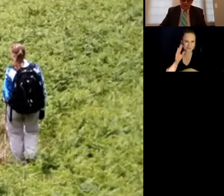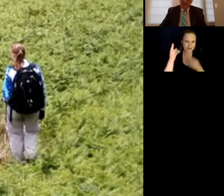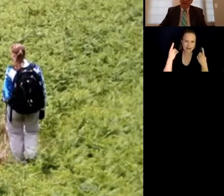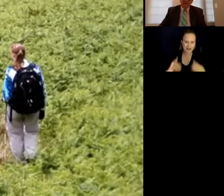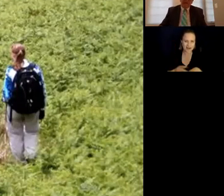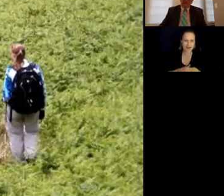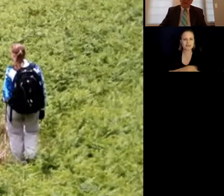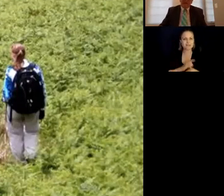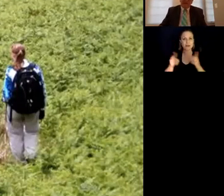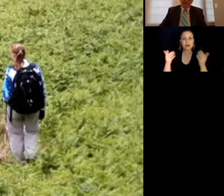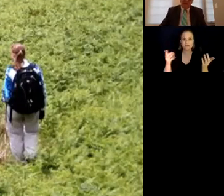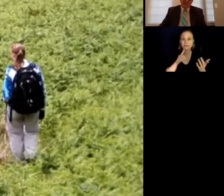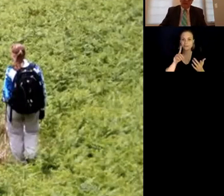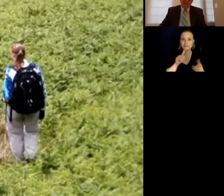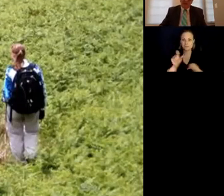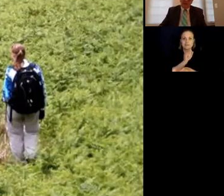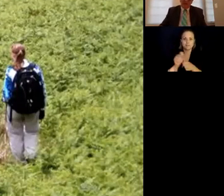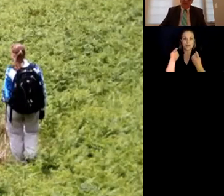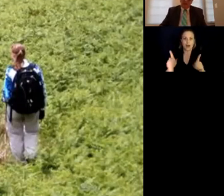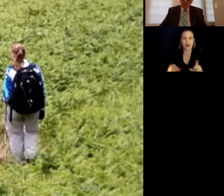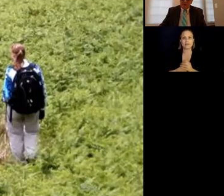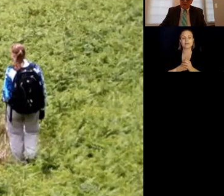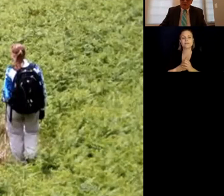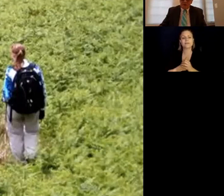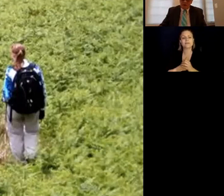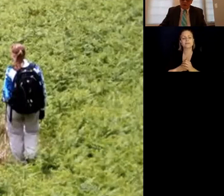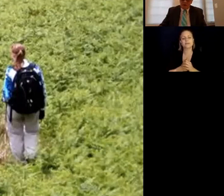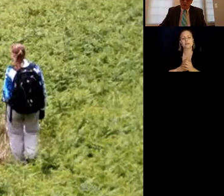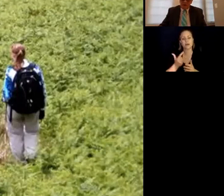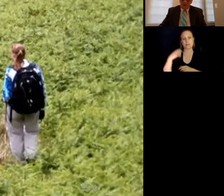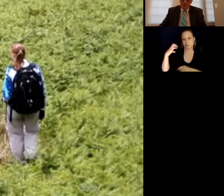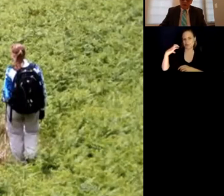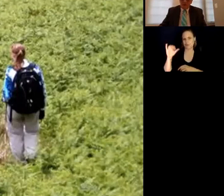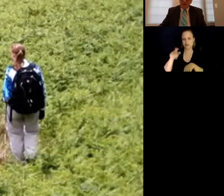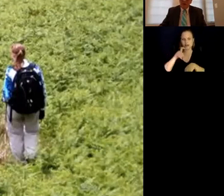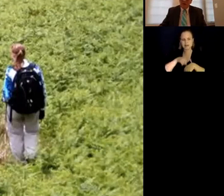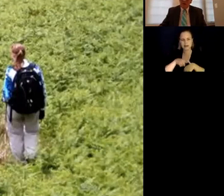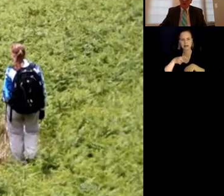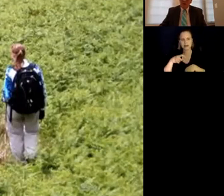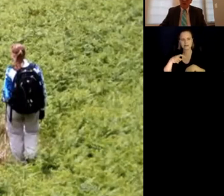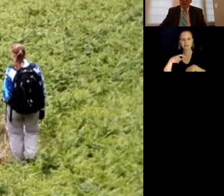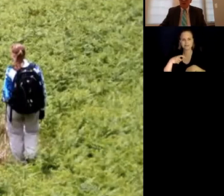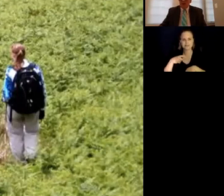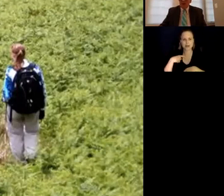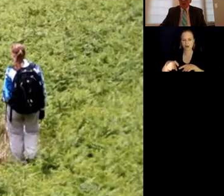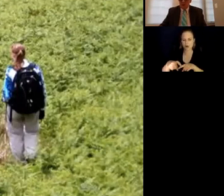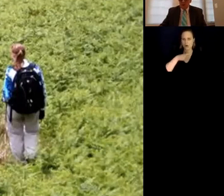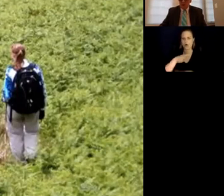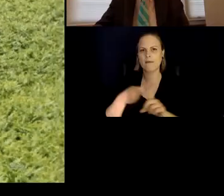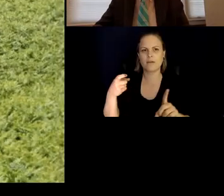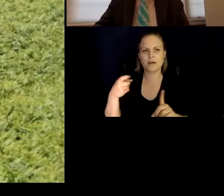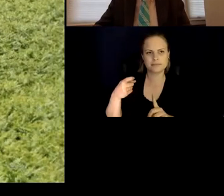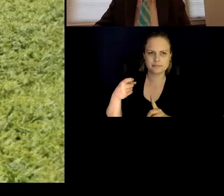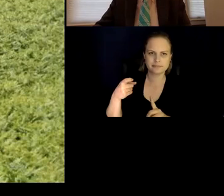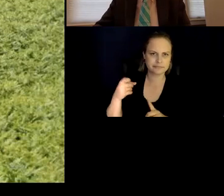But then it did. I had a call, I was chairman at the time, and I got a call in my office from Joachim Schultz, who was